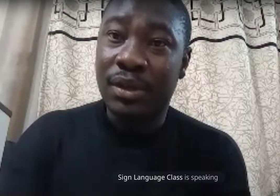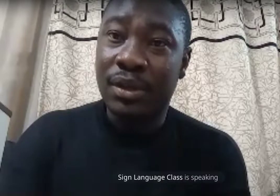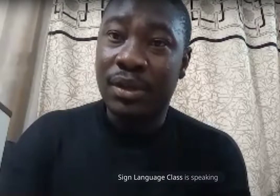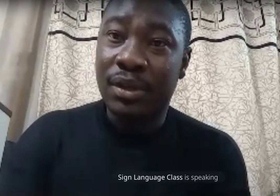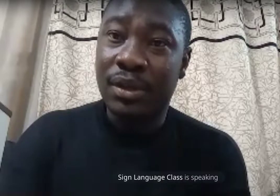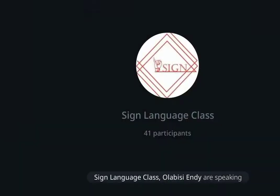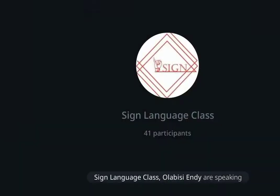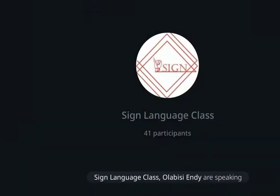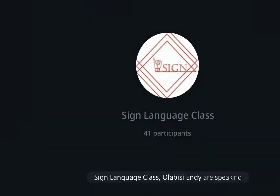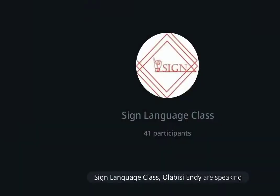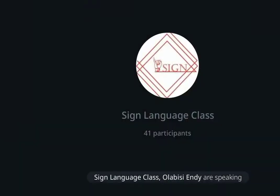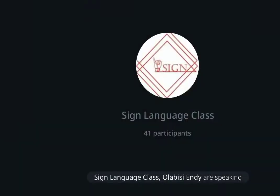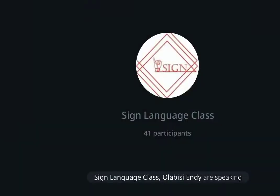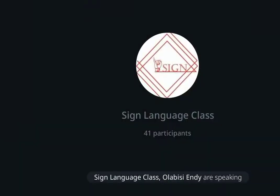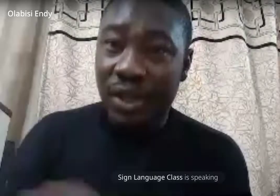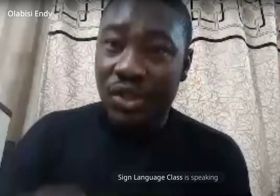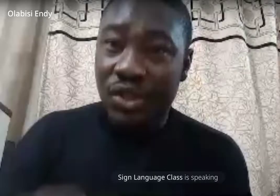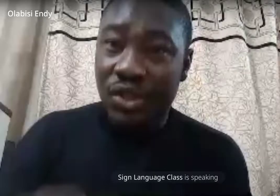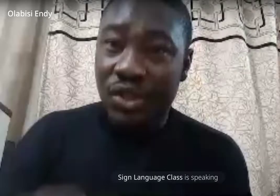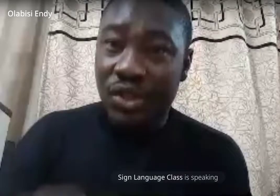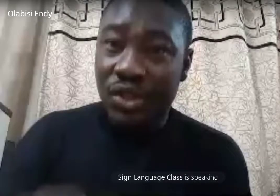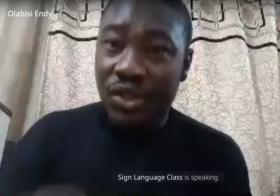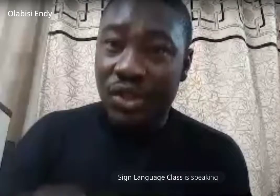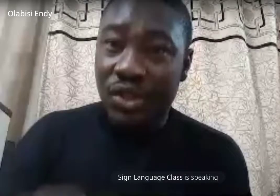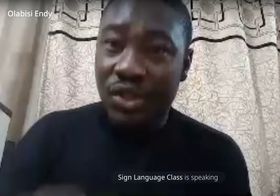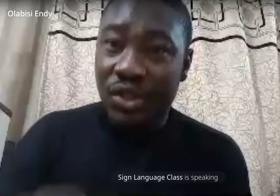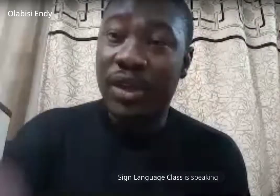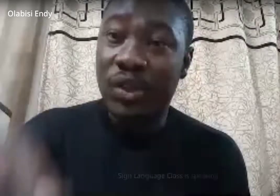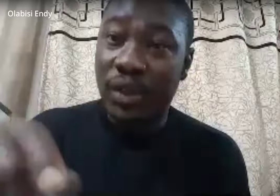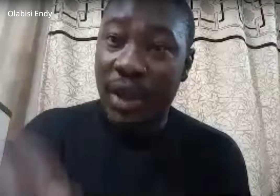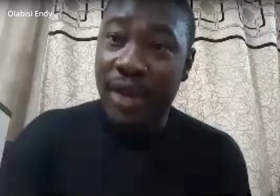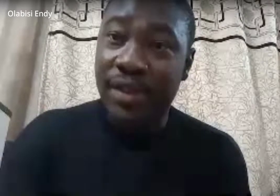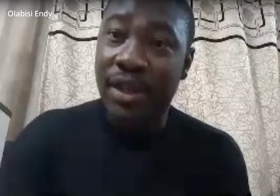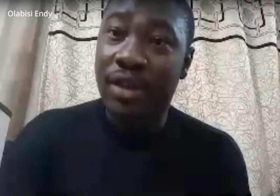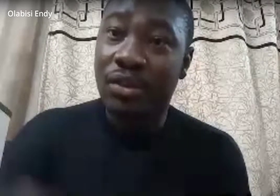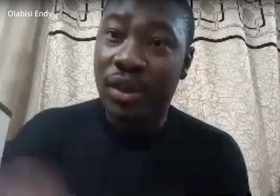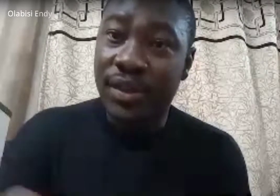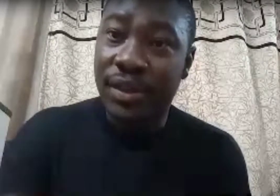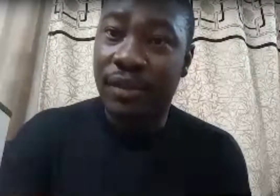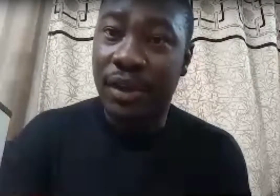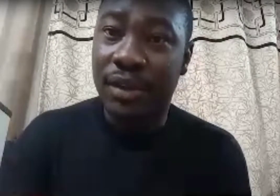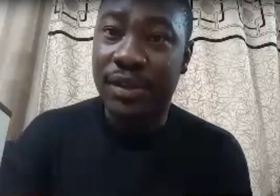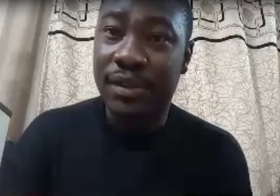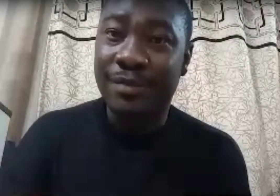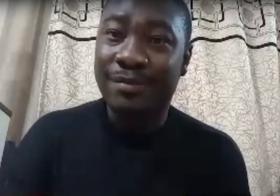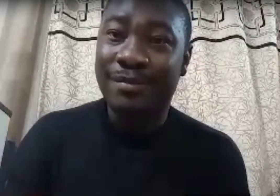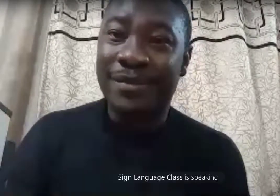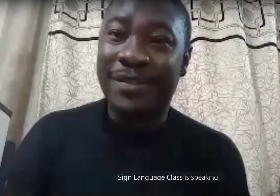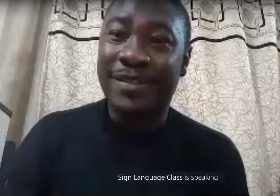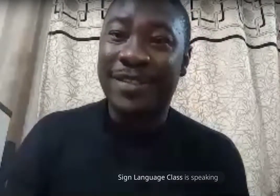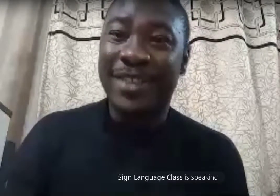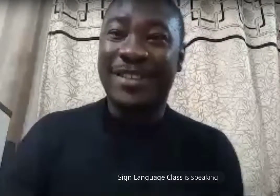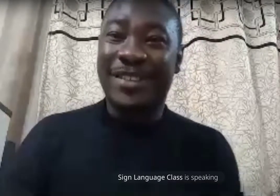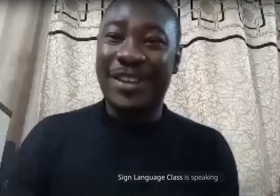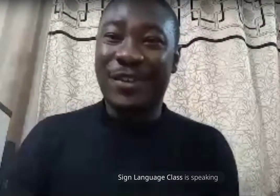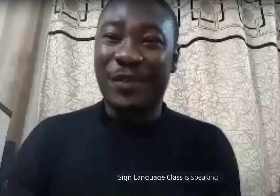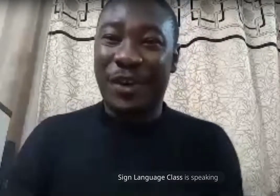hands. So thank you very much indeed. I would like to give you an assignment to do. So you submit